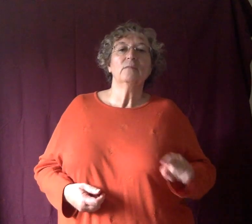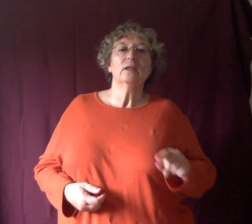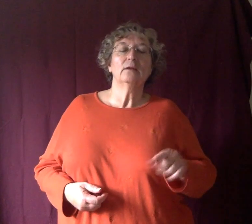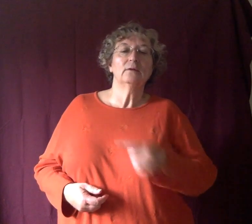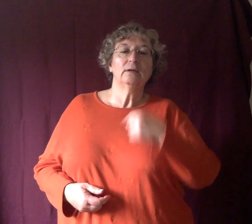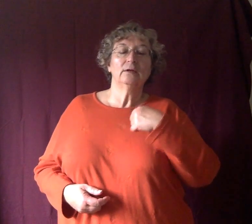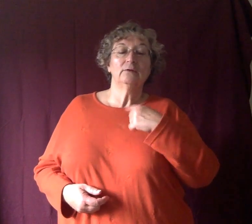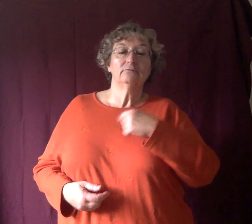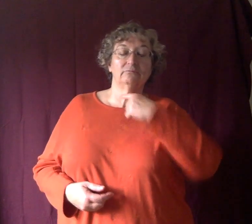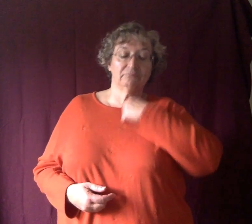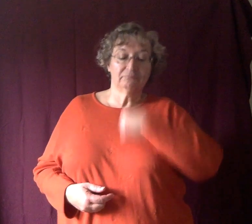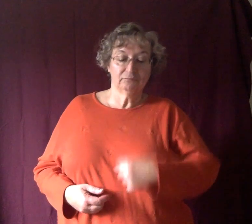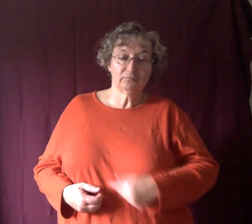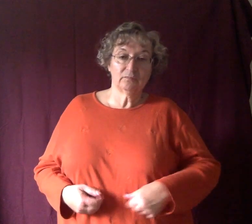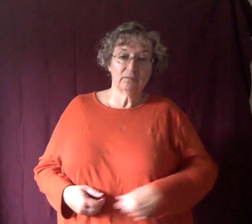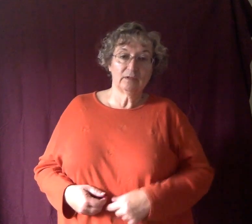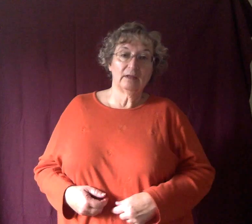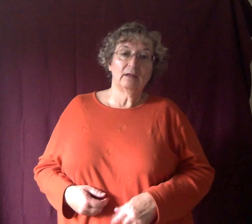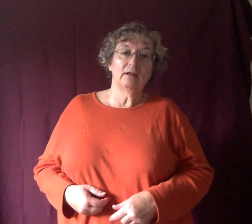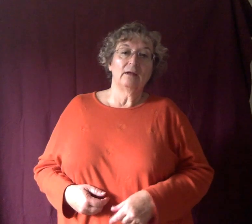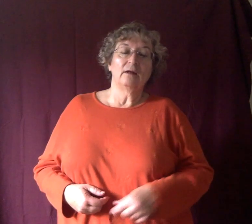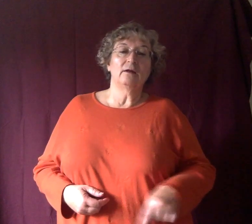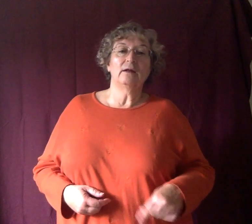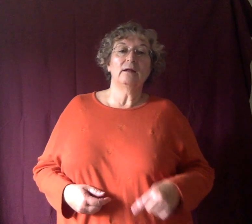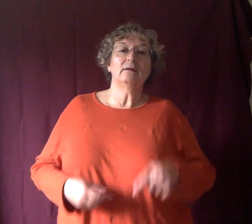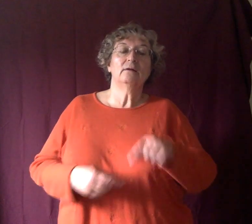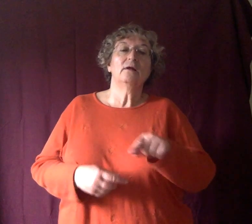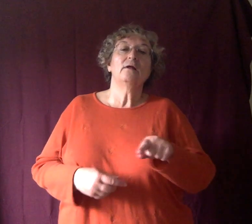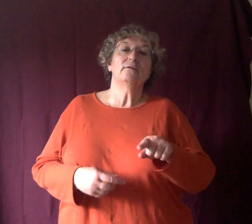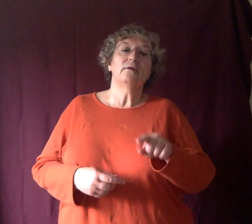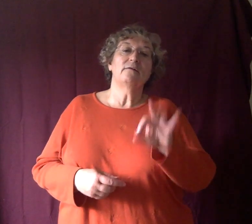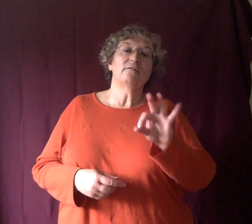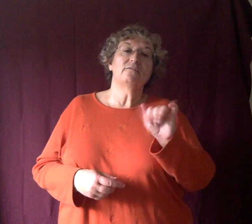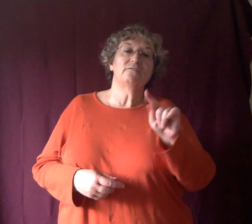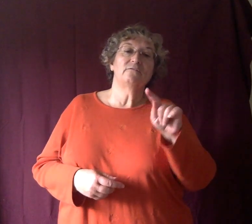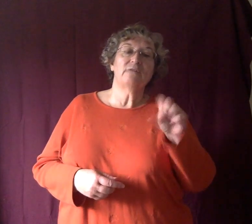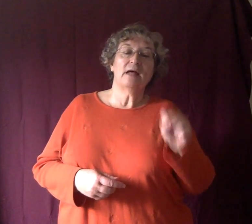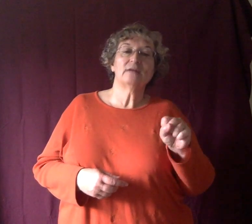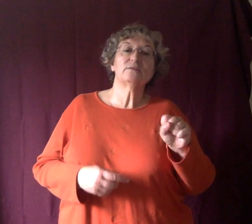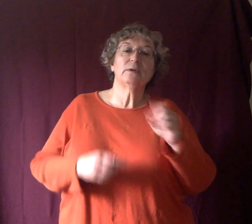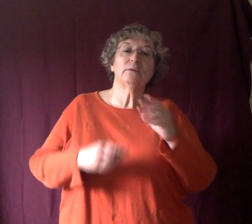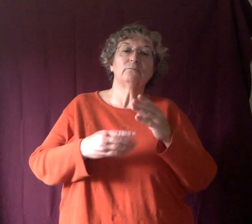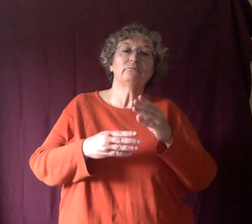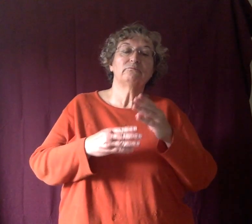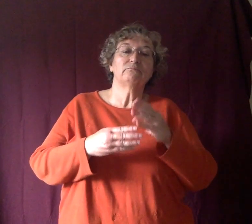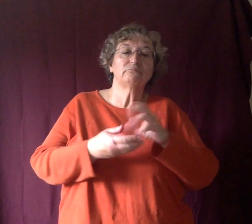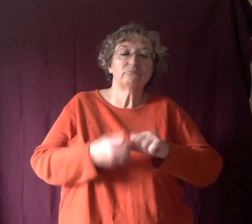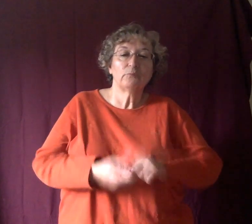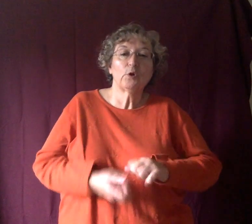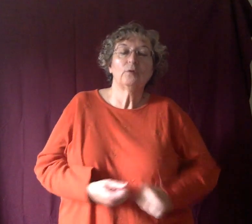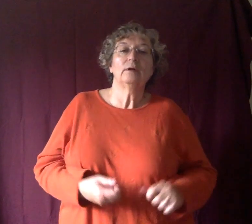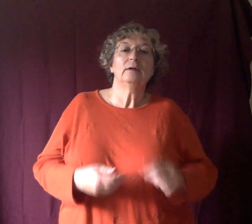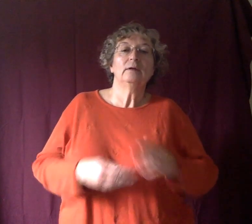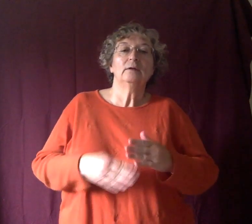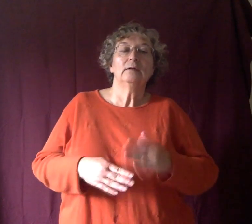small intestines, fats will be broken down into smaller structures known as triglycerides. Peptides from the stomach will